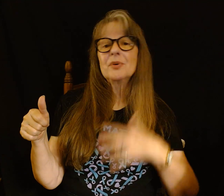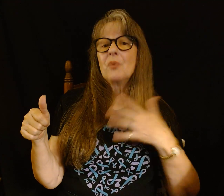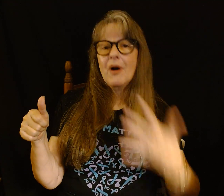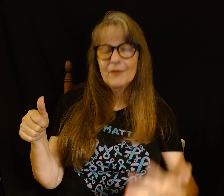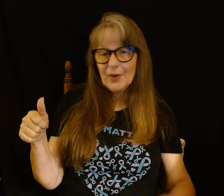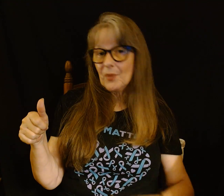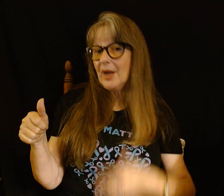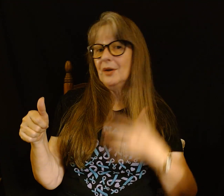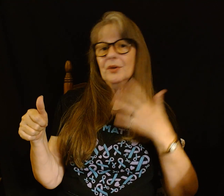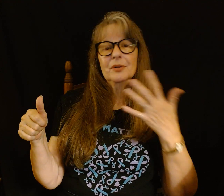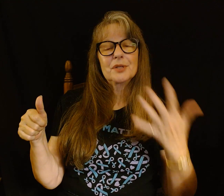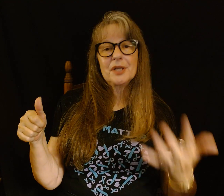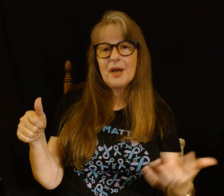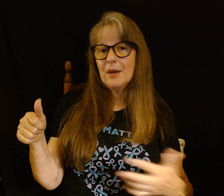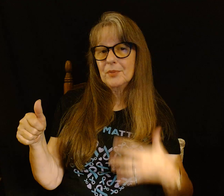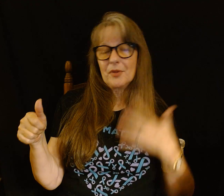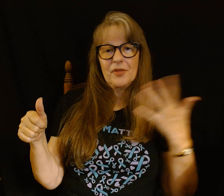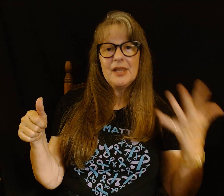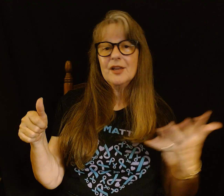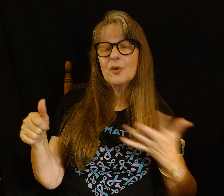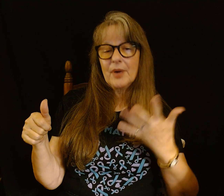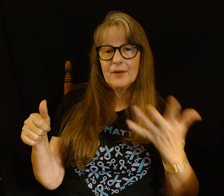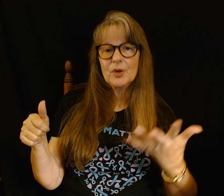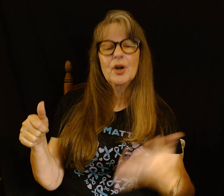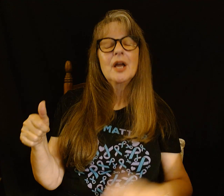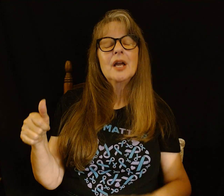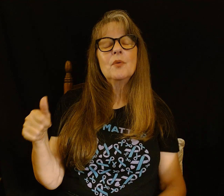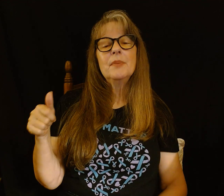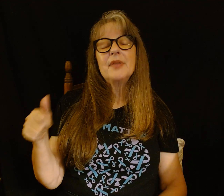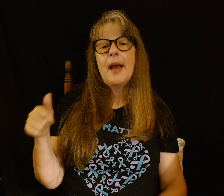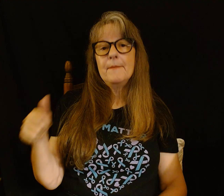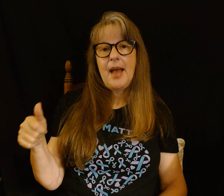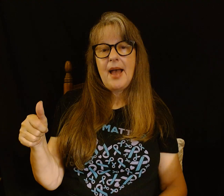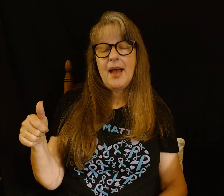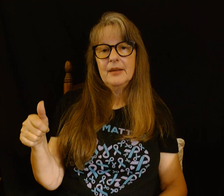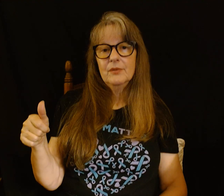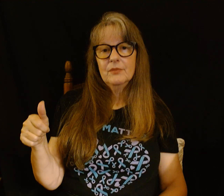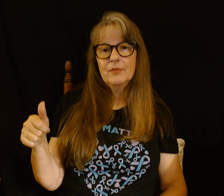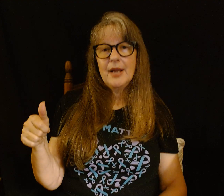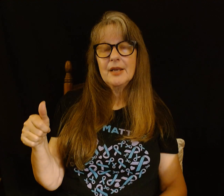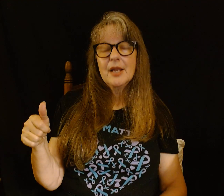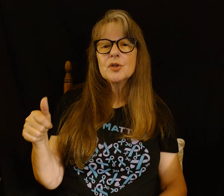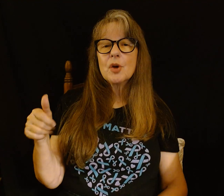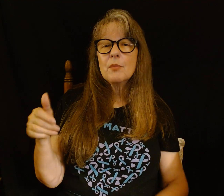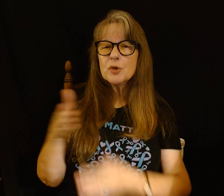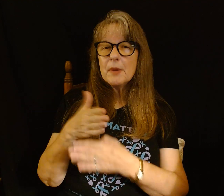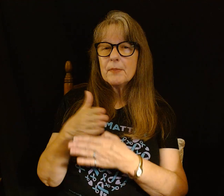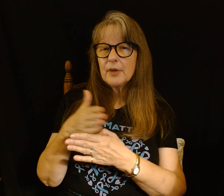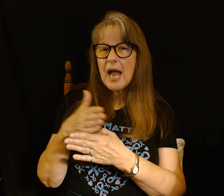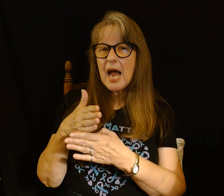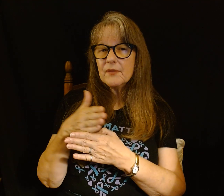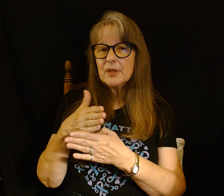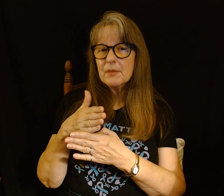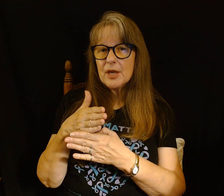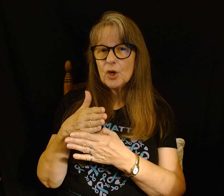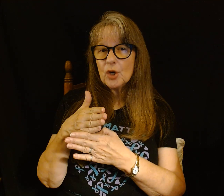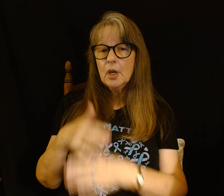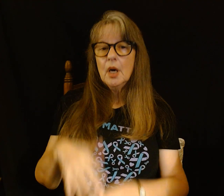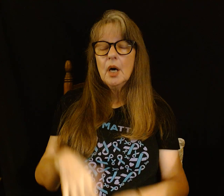walk very well or sit up or think or whatever. It would be that bad, right? So most people are kind of in the middle